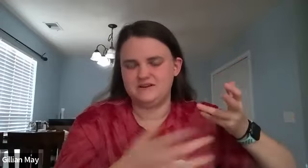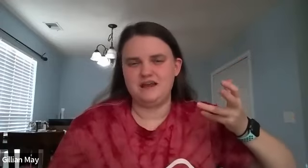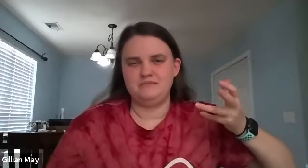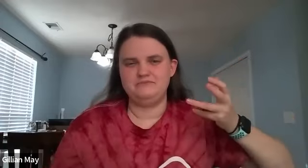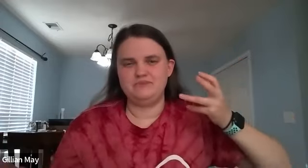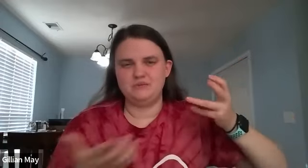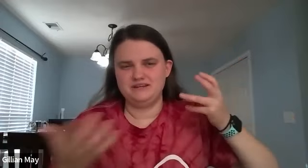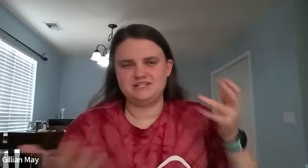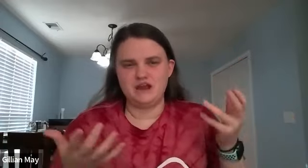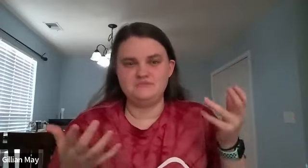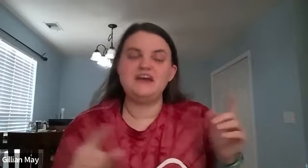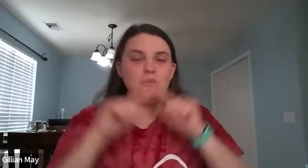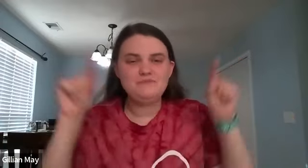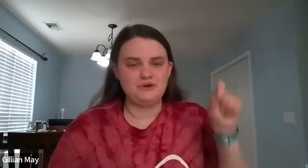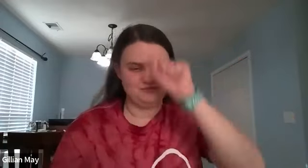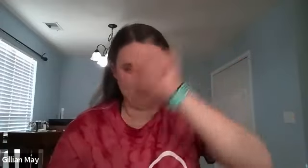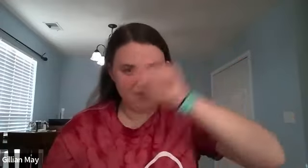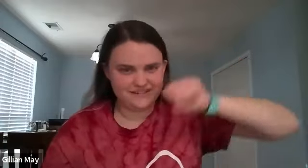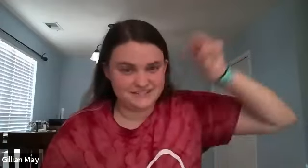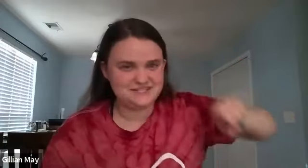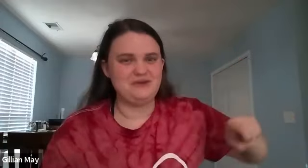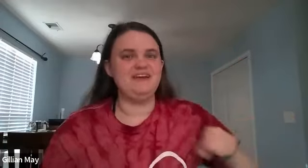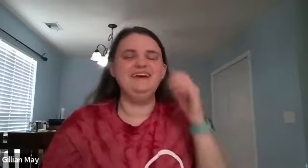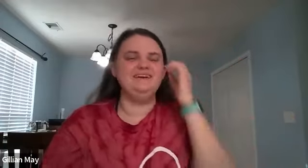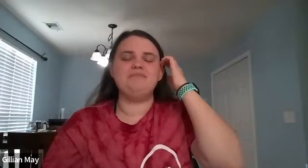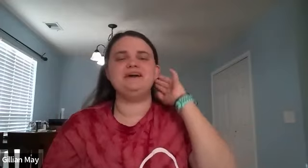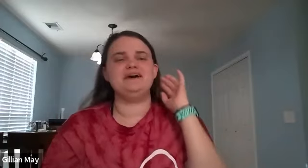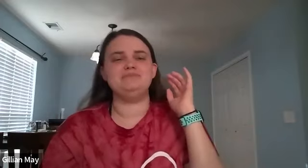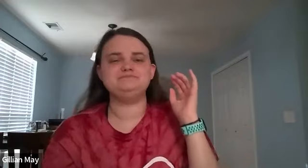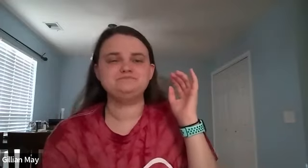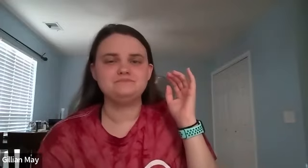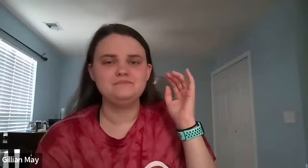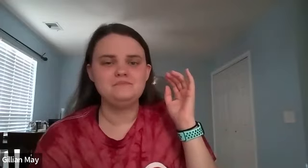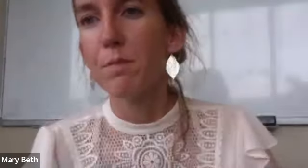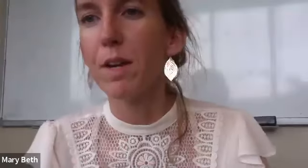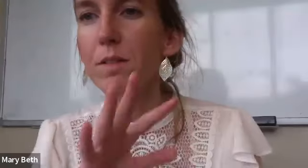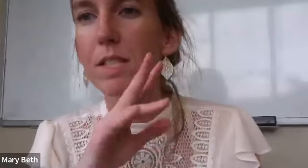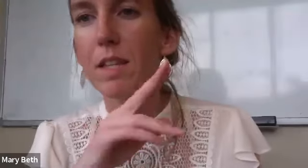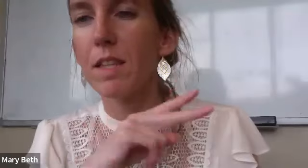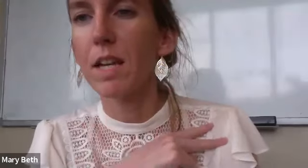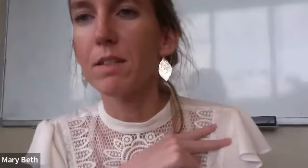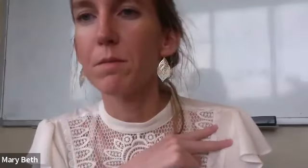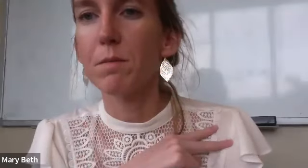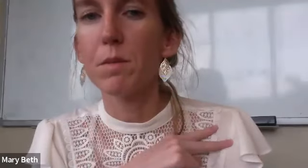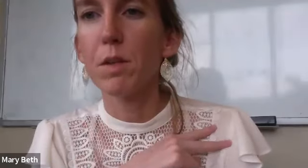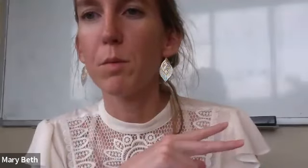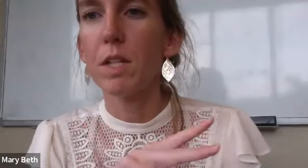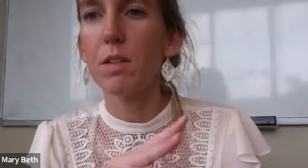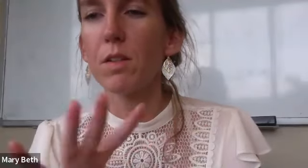how to better way to describe it. If I had a whiteboard, I'd draw it and I'd show it. But I was saying, like, so what I do, so like